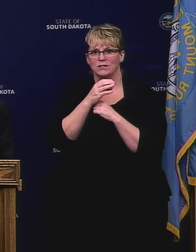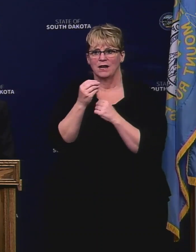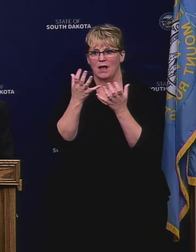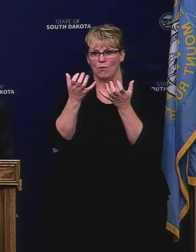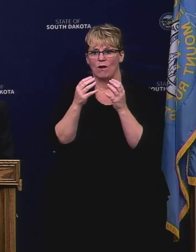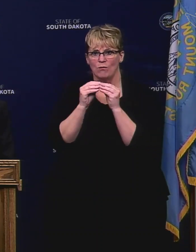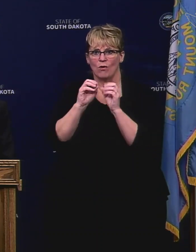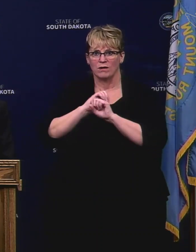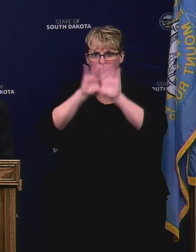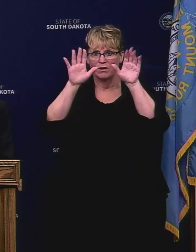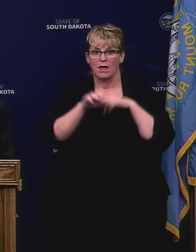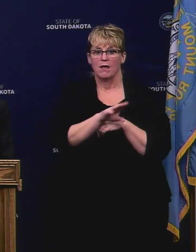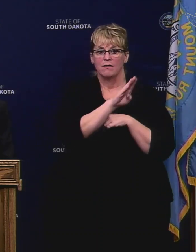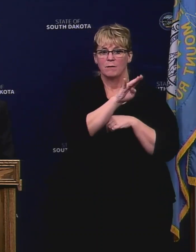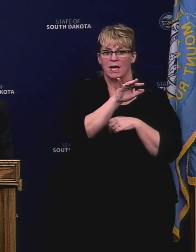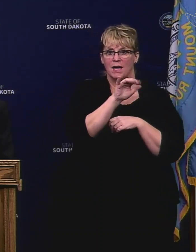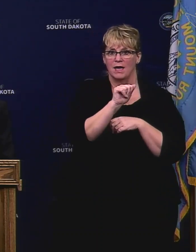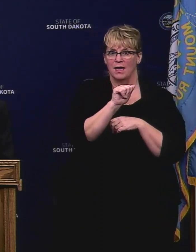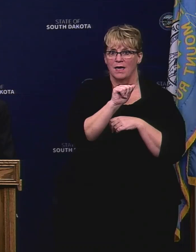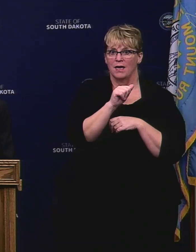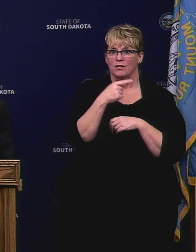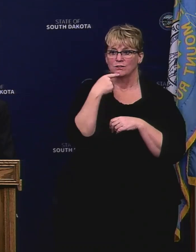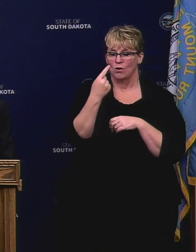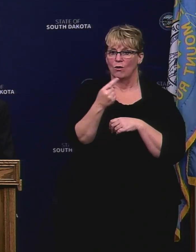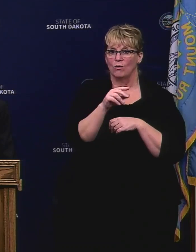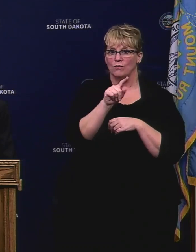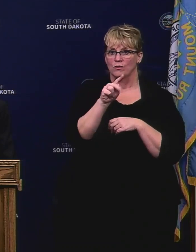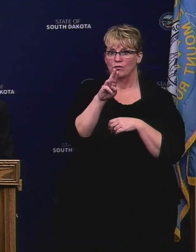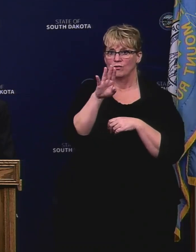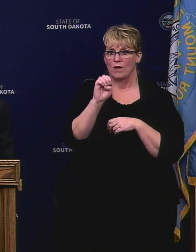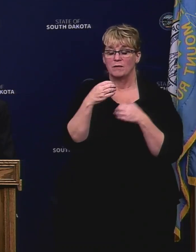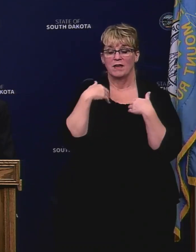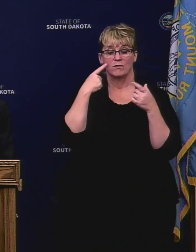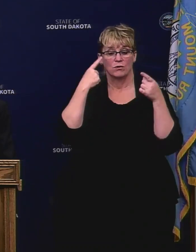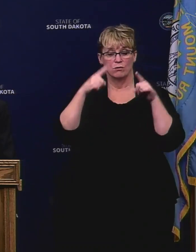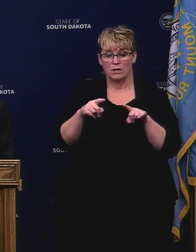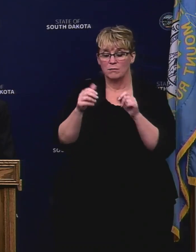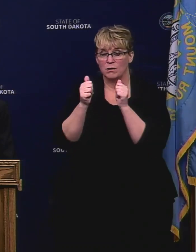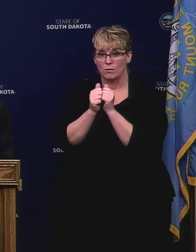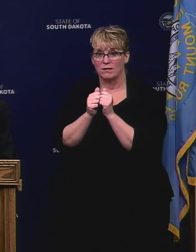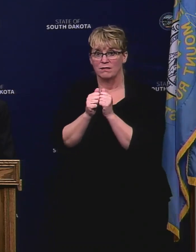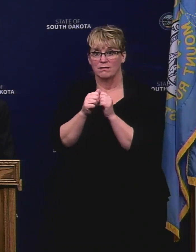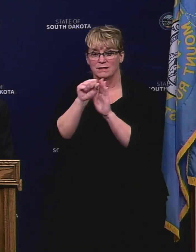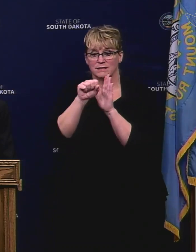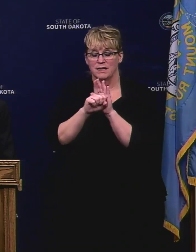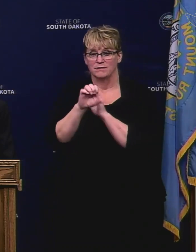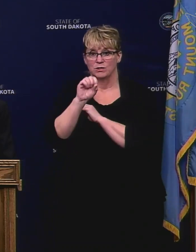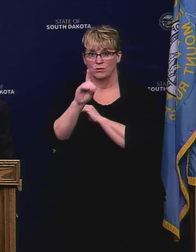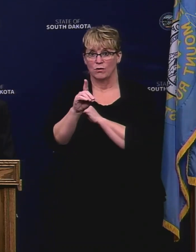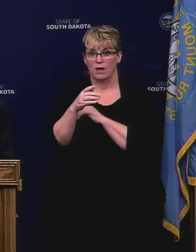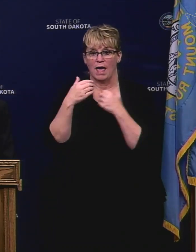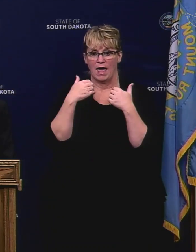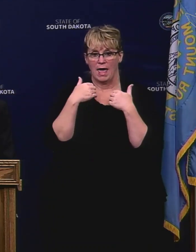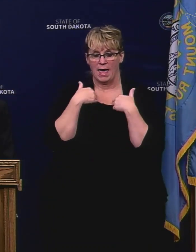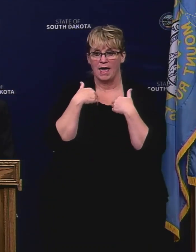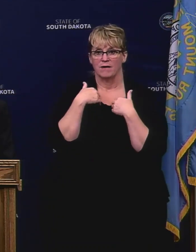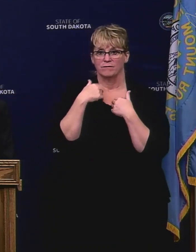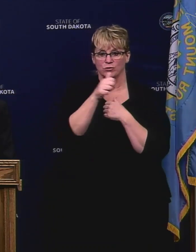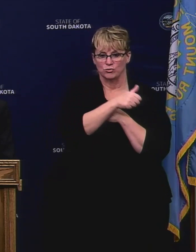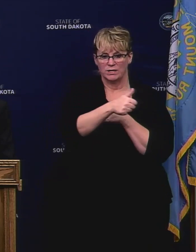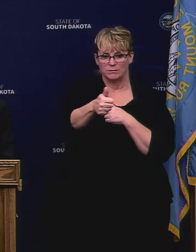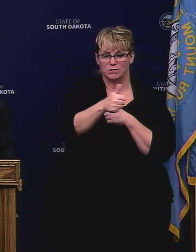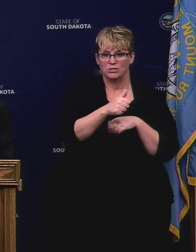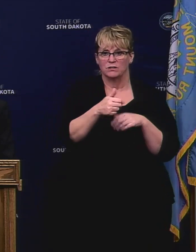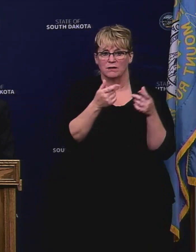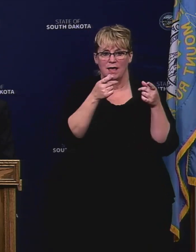BIA did tell the tribes to come up with an agreement with the state of South Dakota that would facilitate transportation happening on